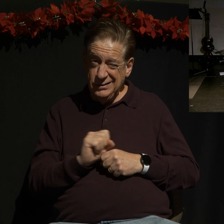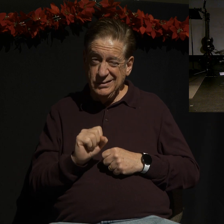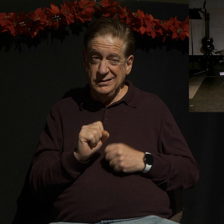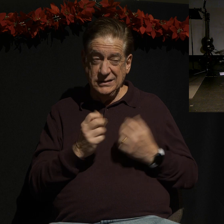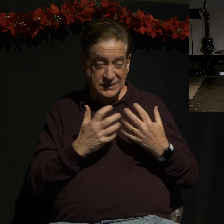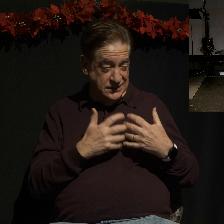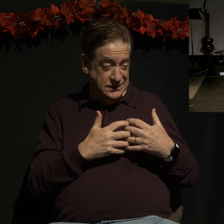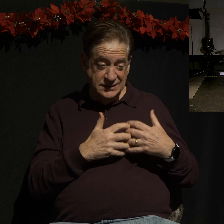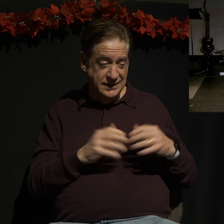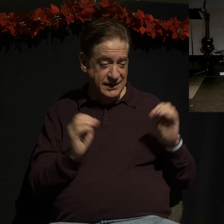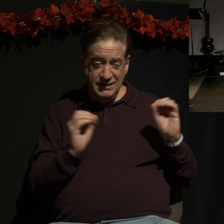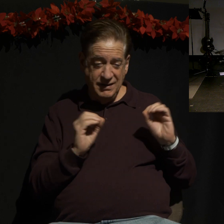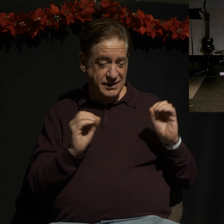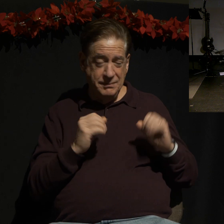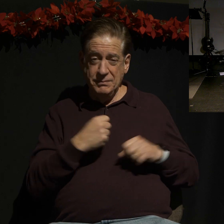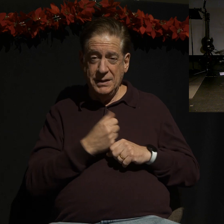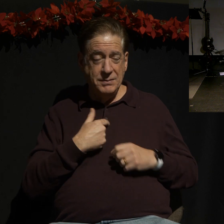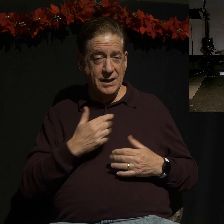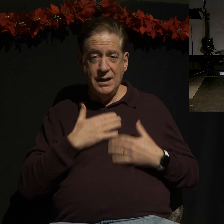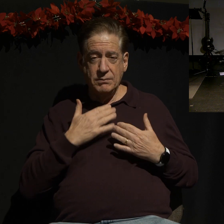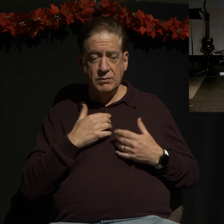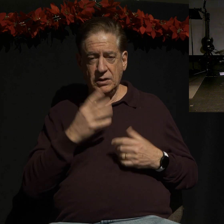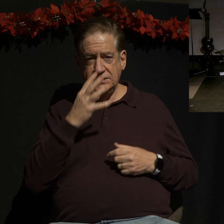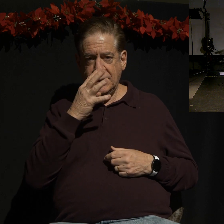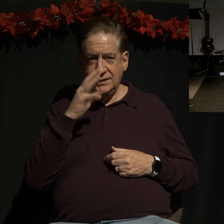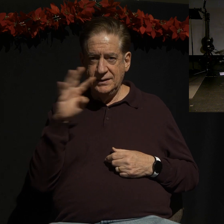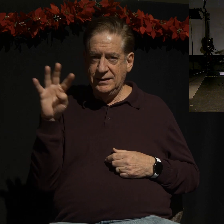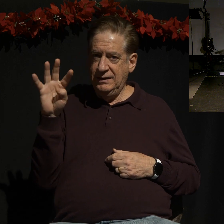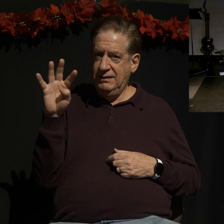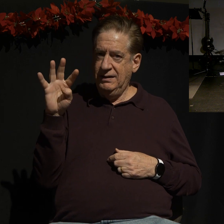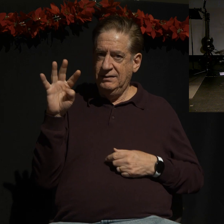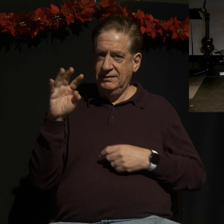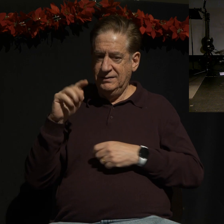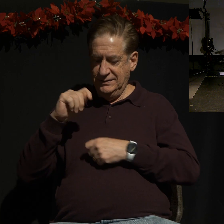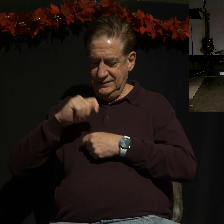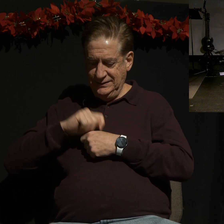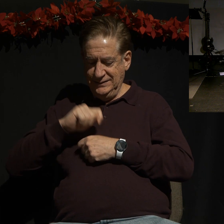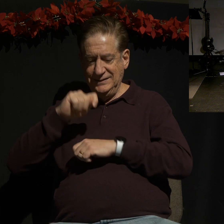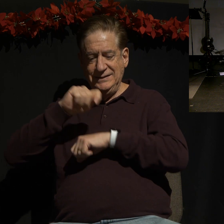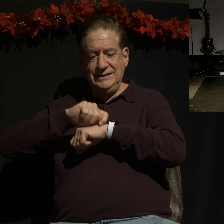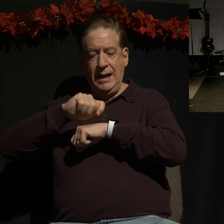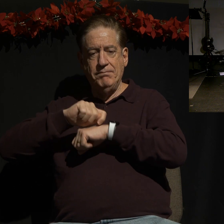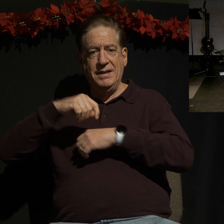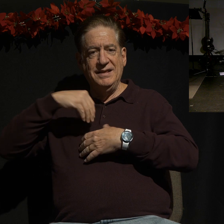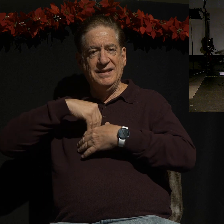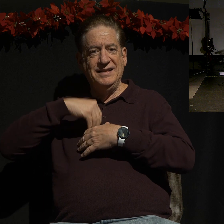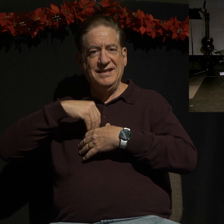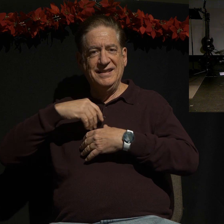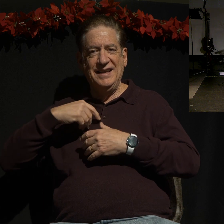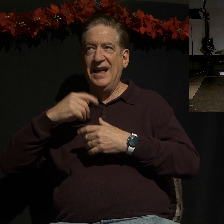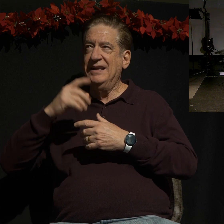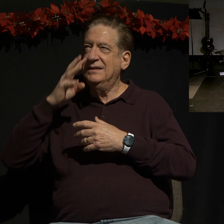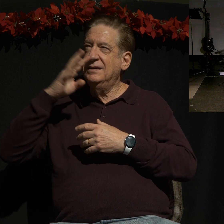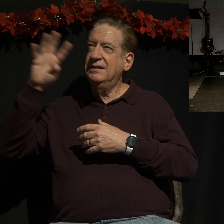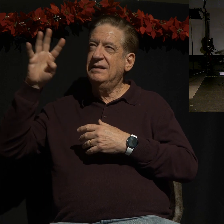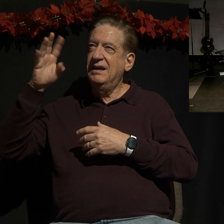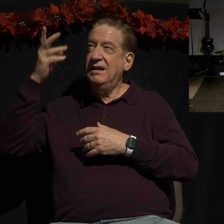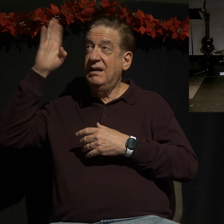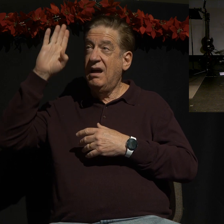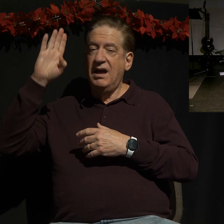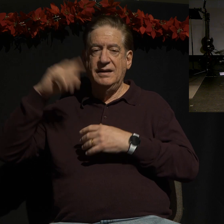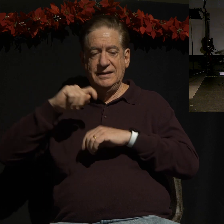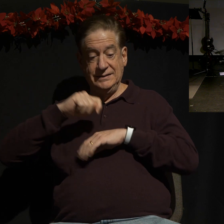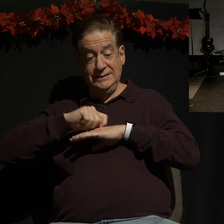stuff, and none of it makes me happy because I've neglected the temple. I've neglected God, and the temple lies